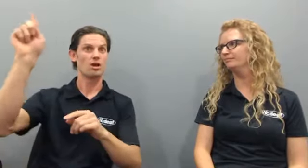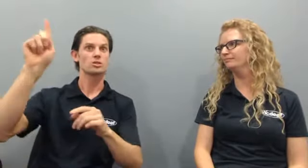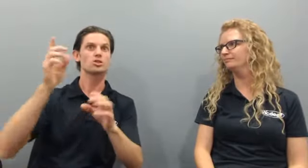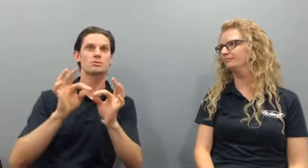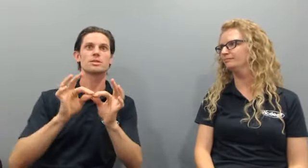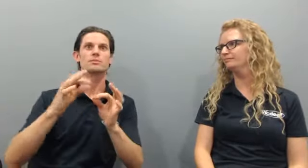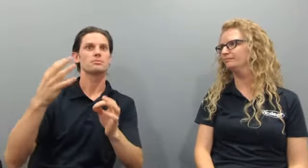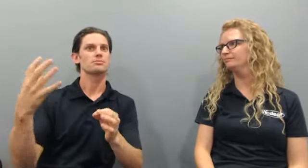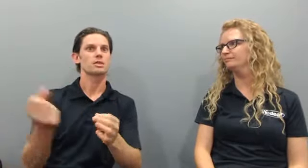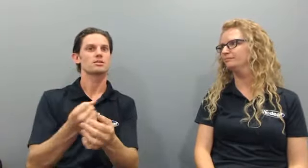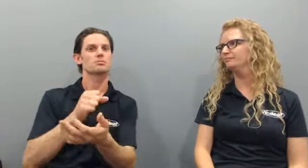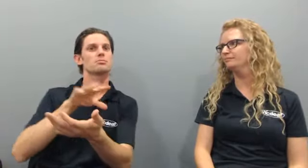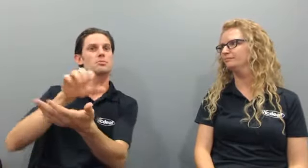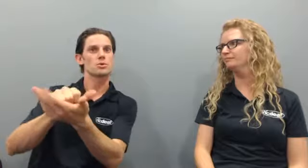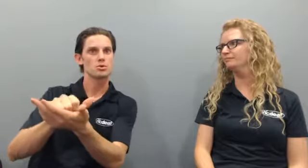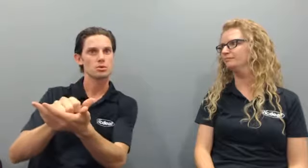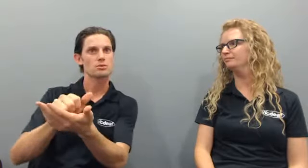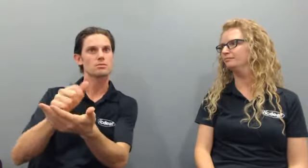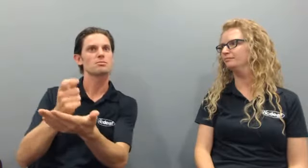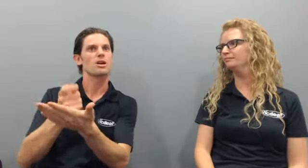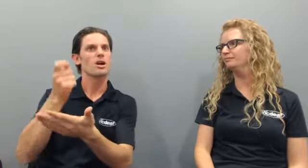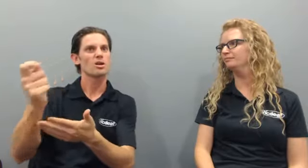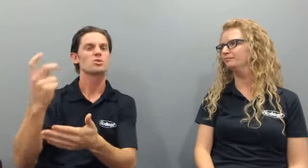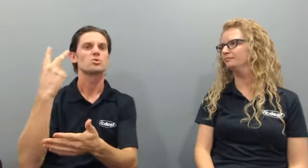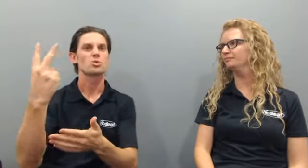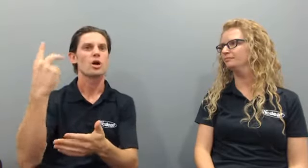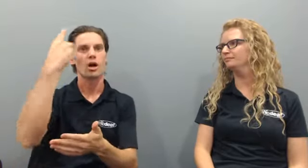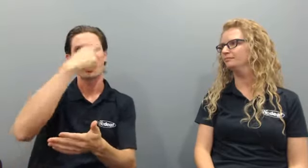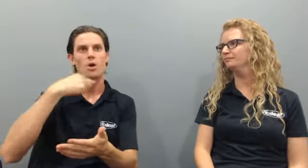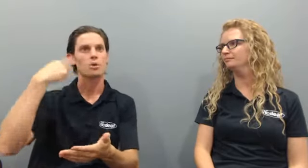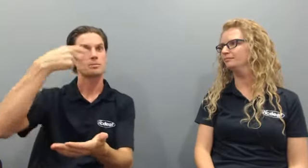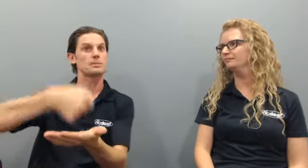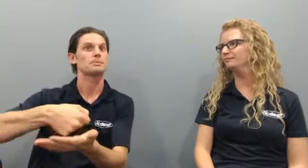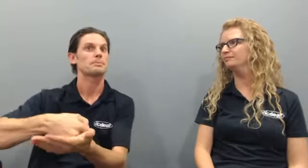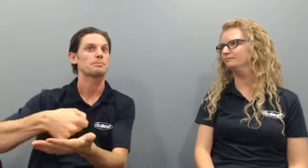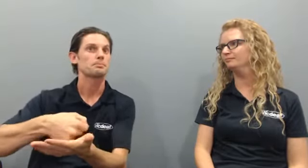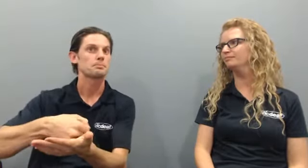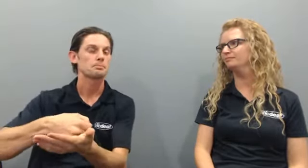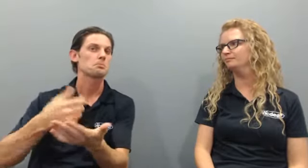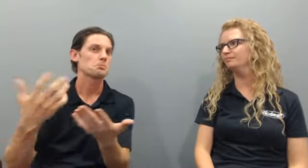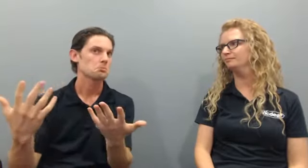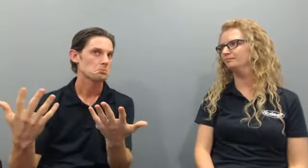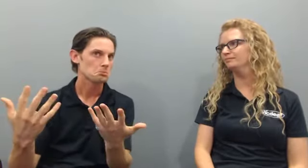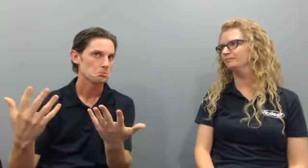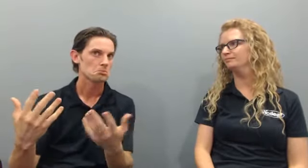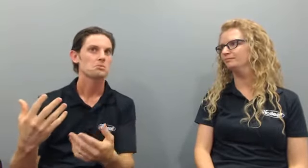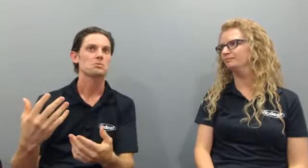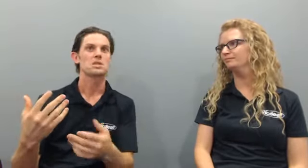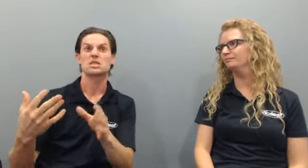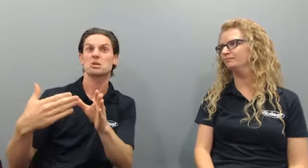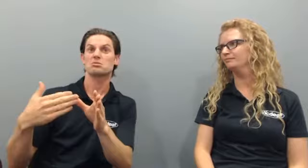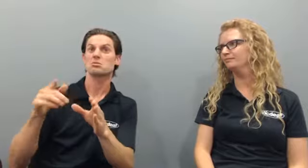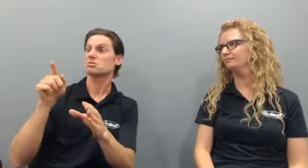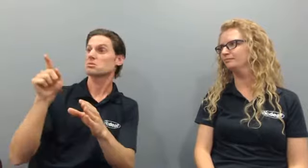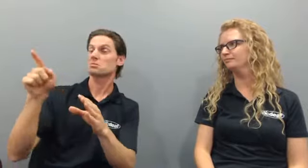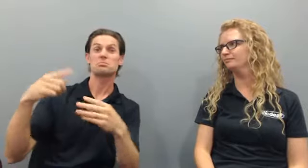correct. Most interpreters now are booked for a 2 hour minimum, so they're paid for the 2 hour minimum even if the booking's a 1 hour job. So it